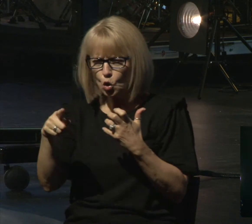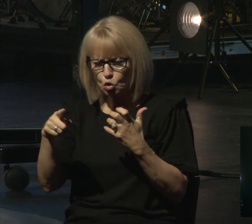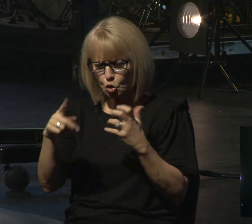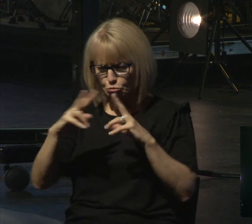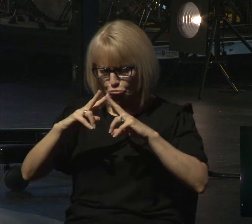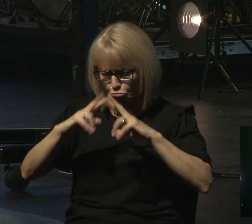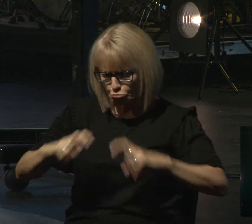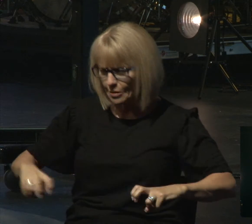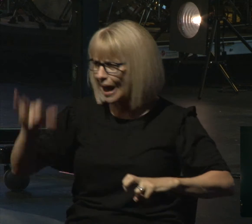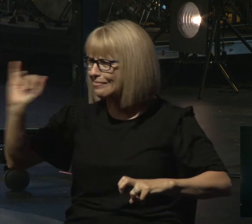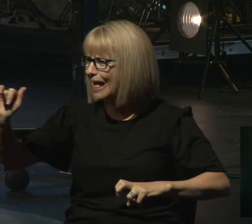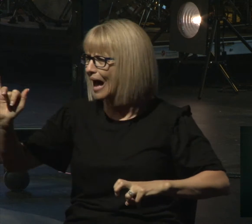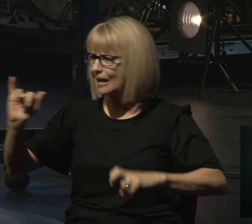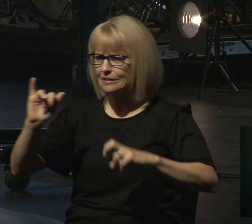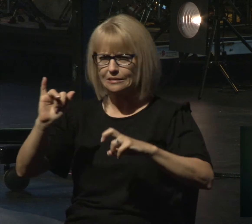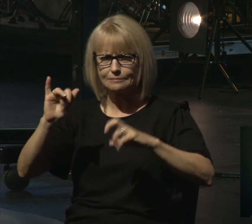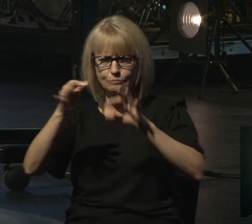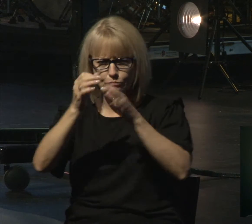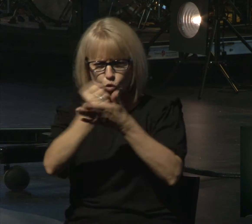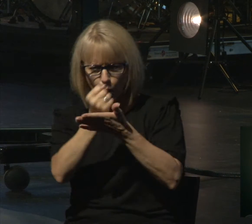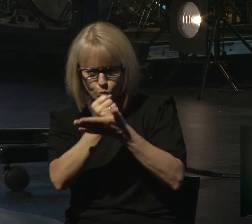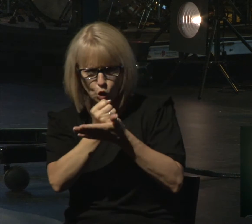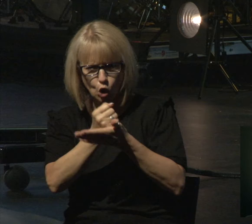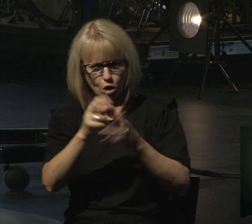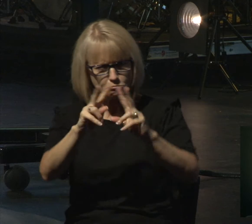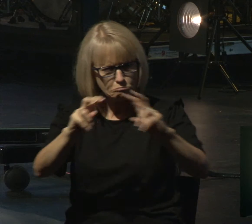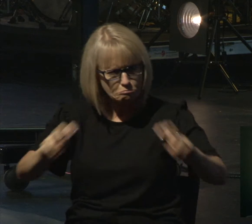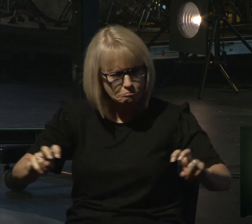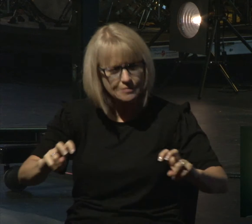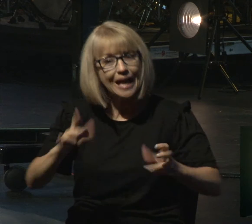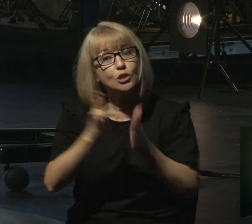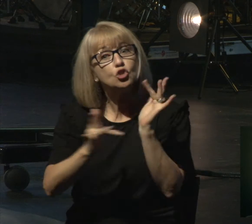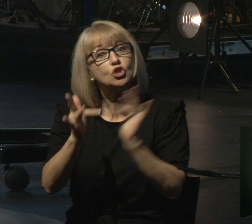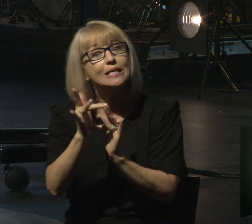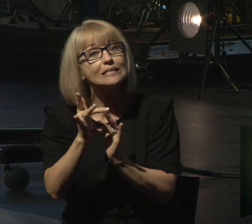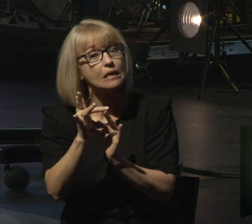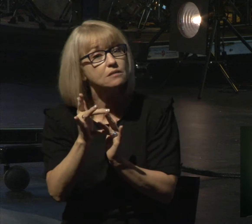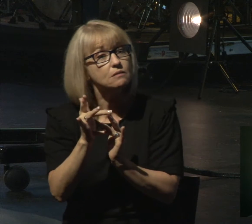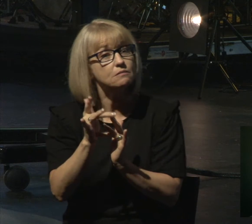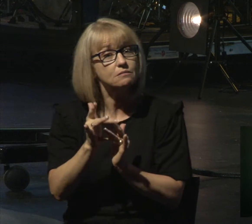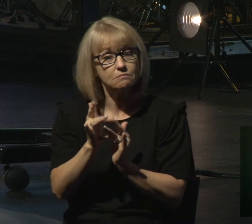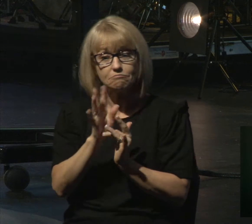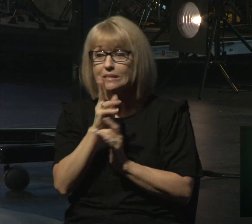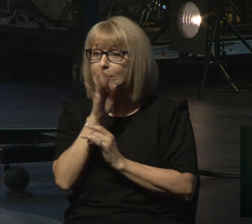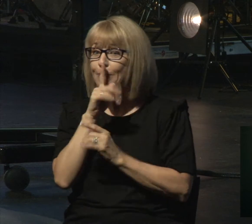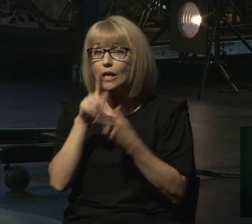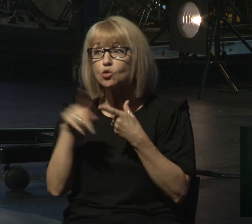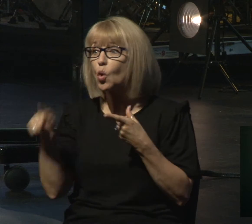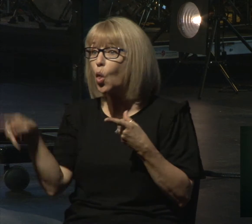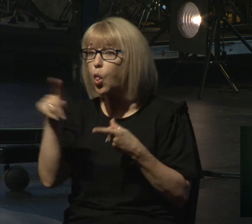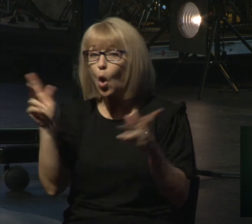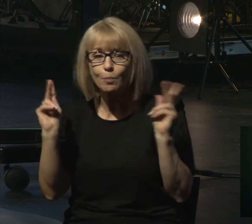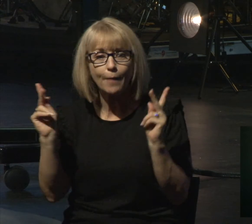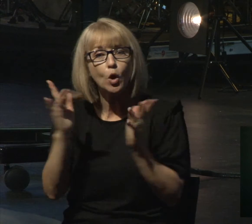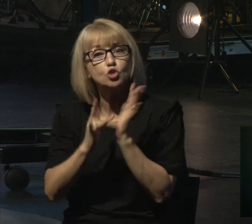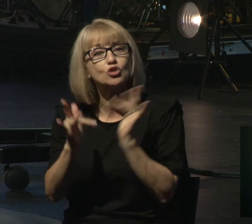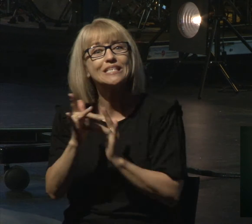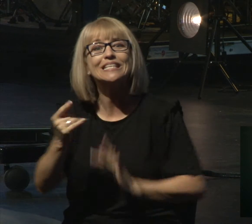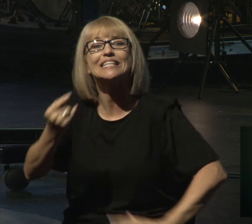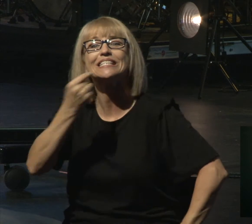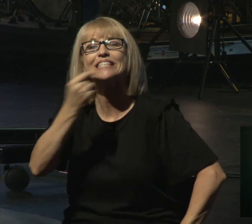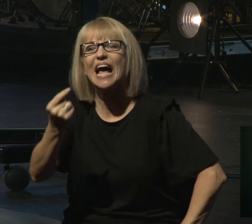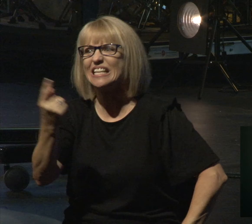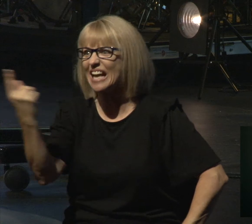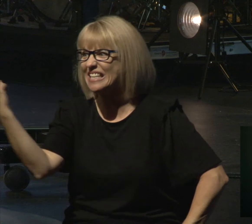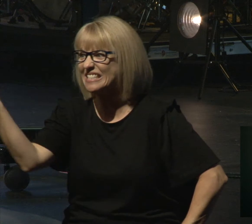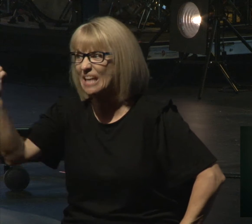out. But I want to read a passage here that Jesus speaks to a group of people, and he says something incredibly crazy here. He calls them